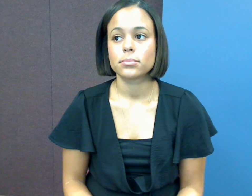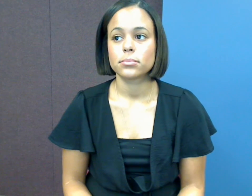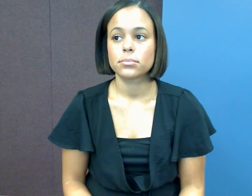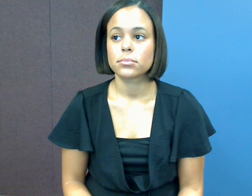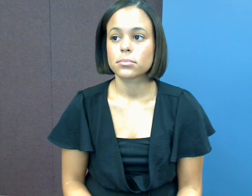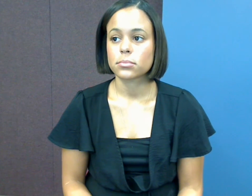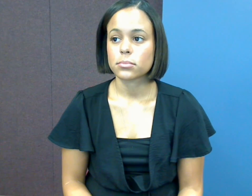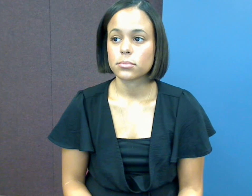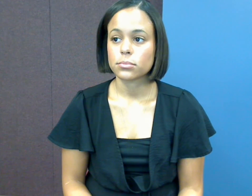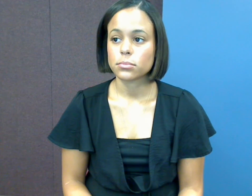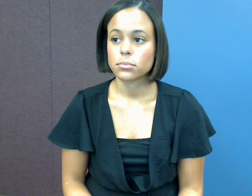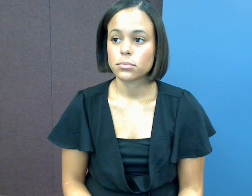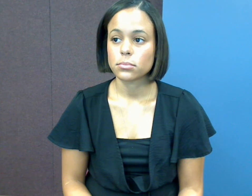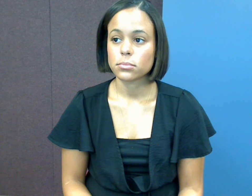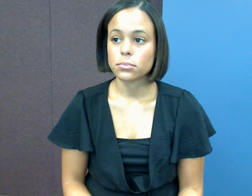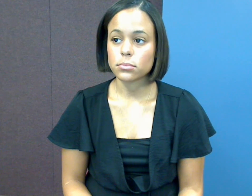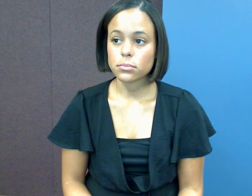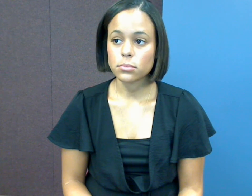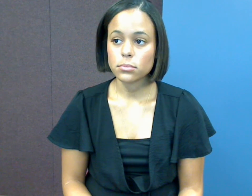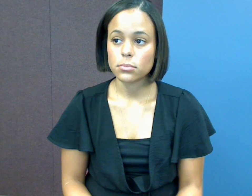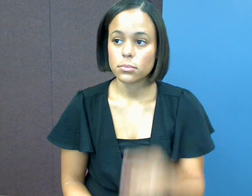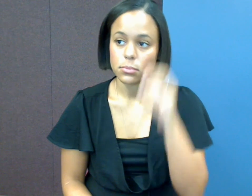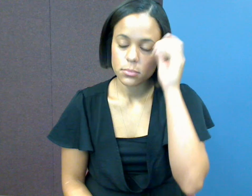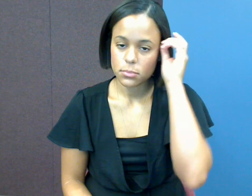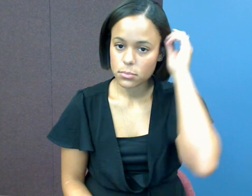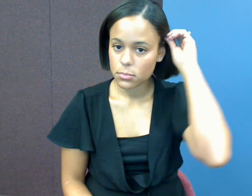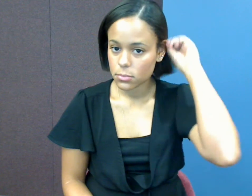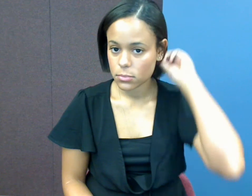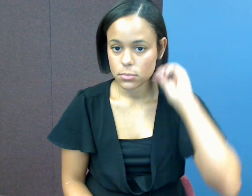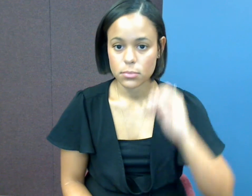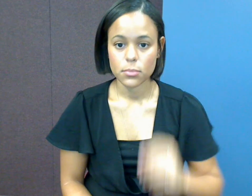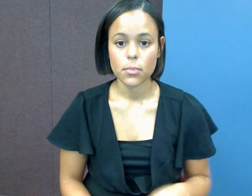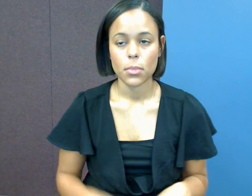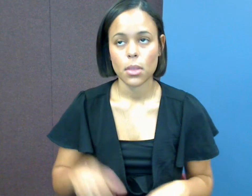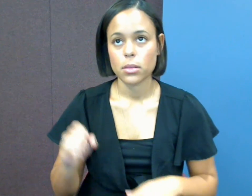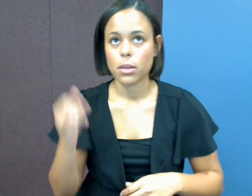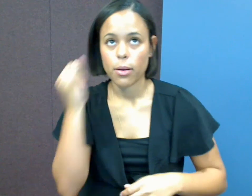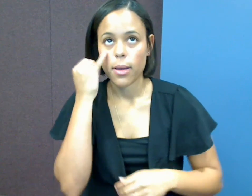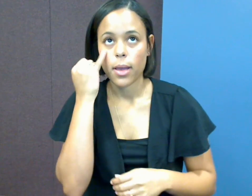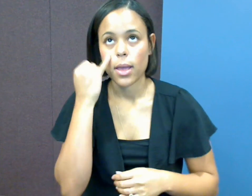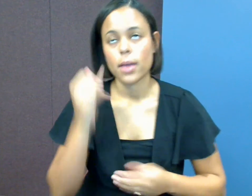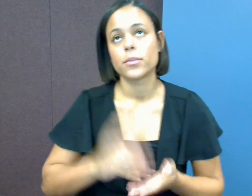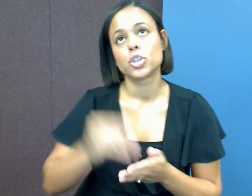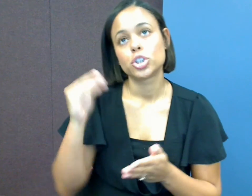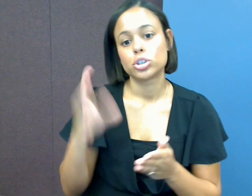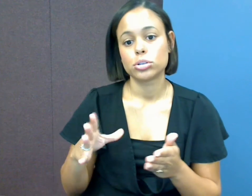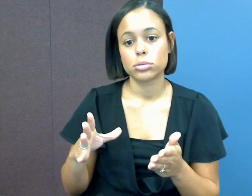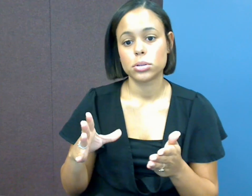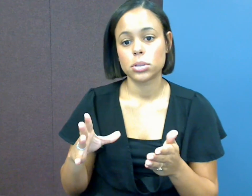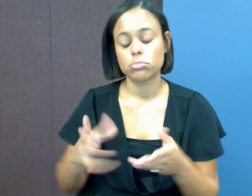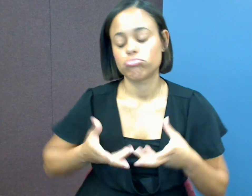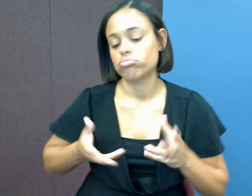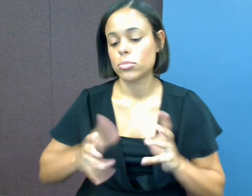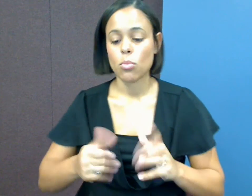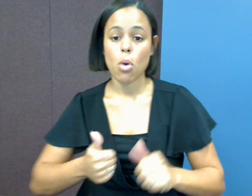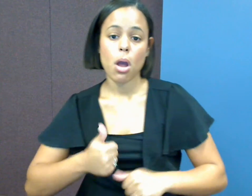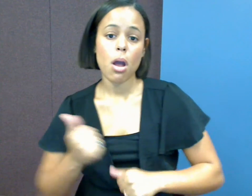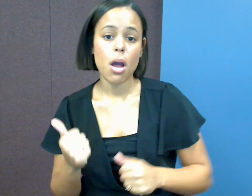companies that are interested in certain graduates programs or whatnot, and the student has filed